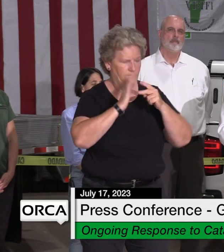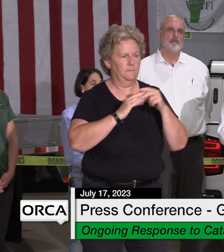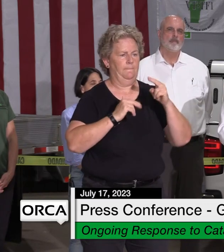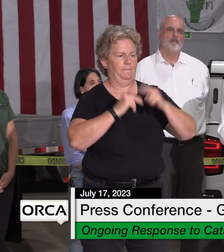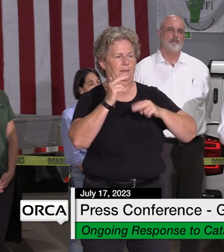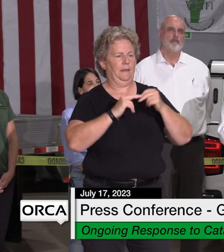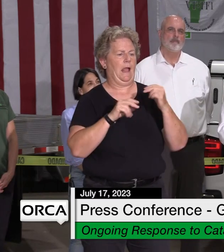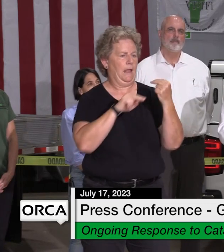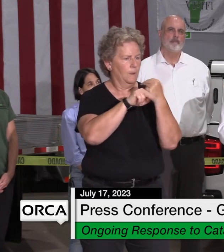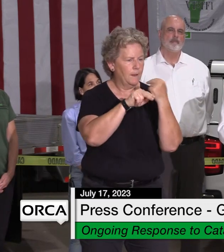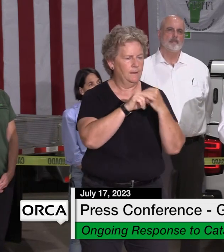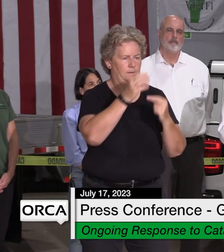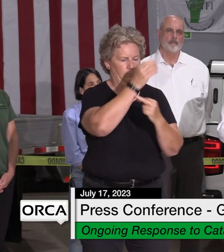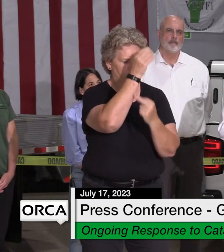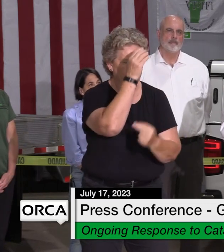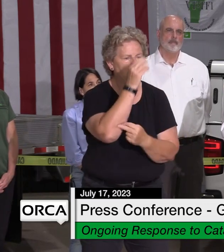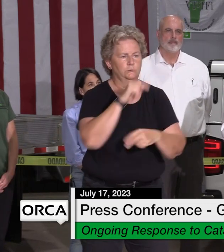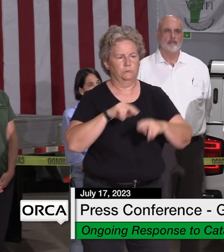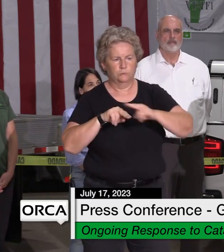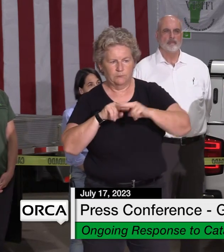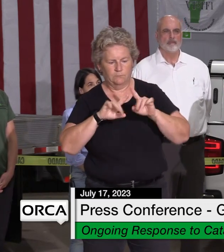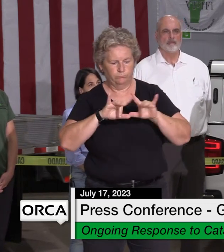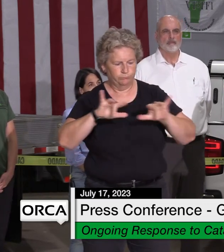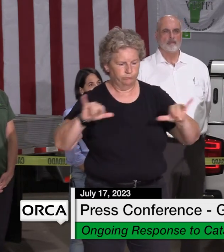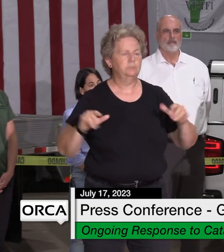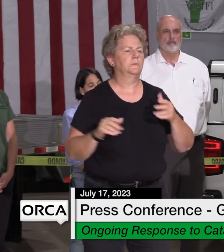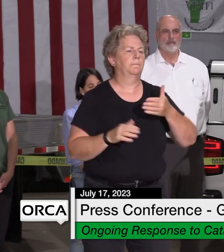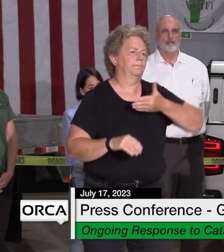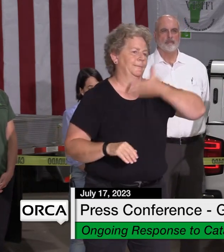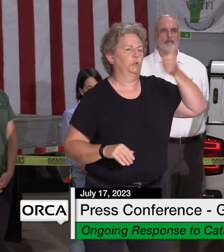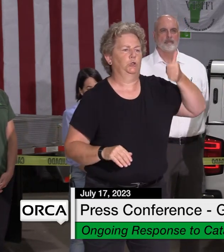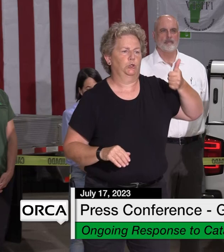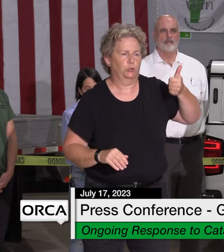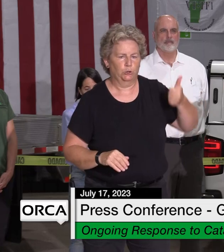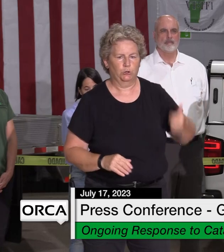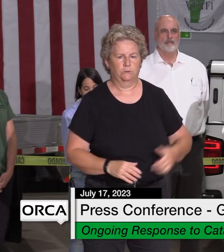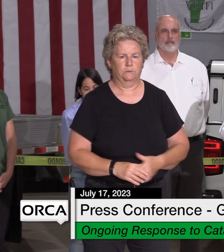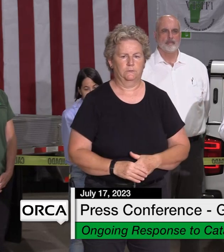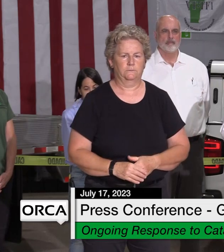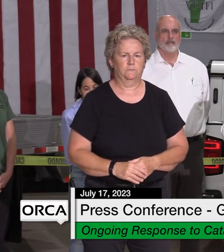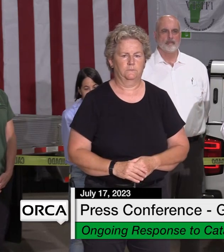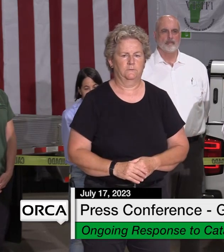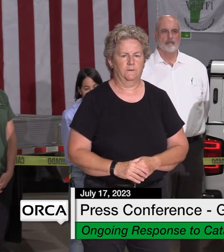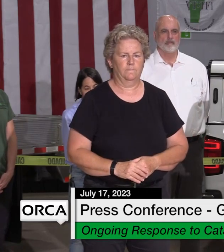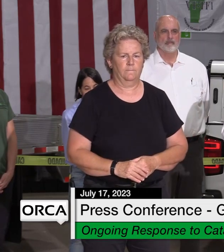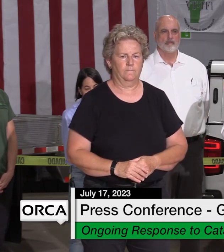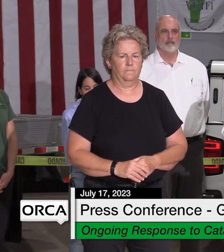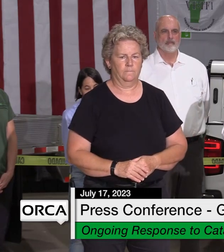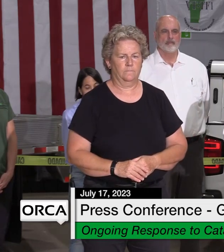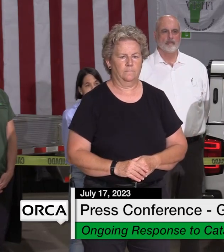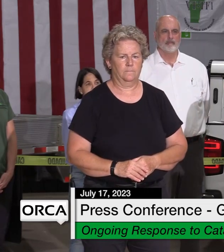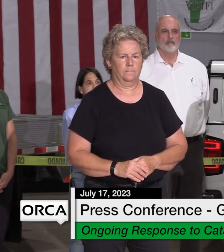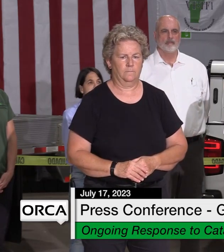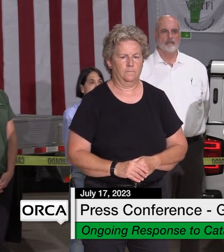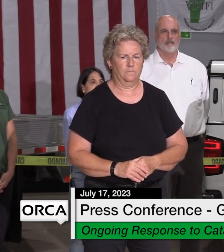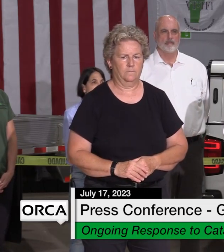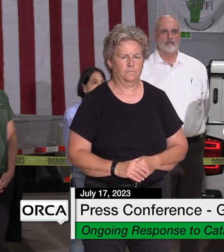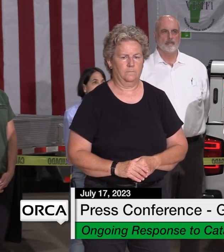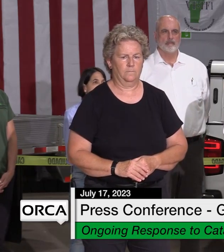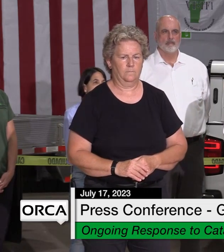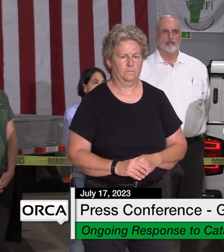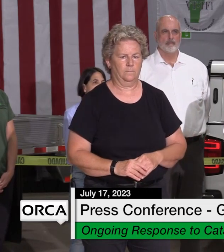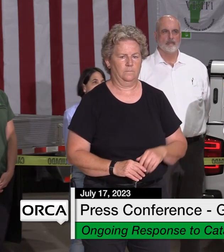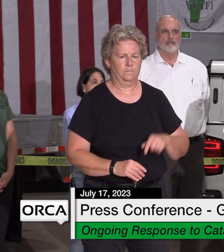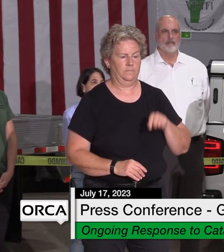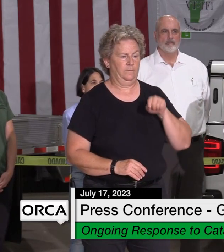to take a look at that program. When disasters like this happen, in addition to the cost measured in lives and livelihoods, the cost